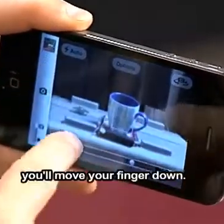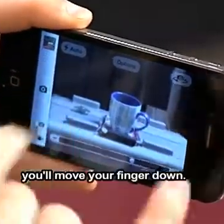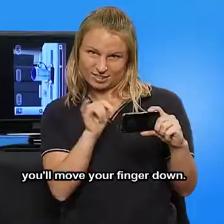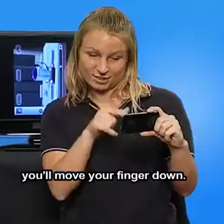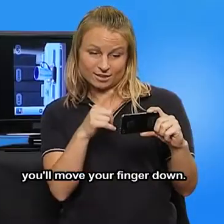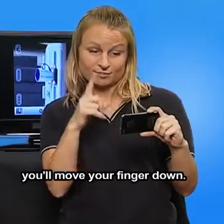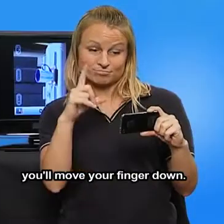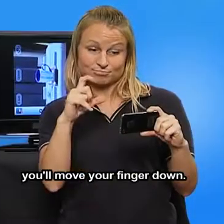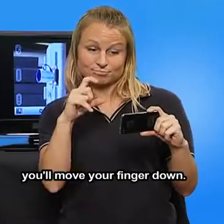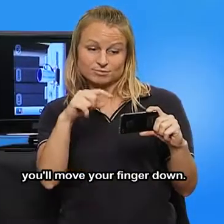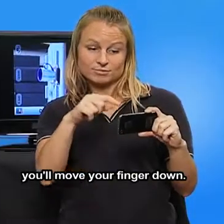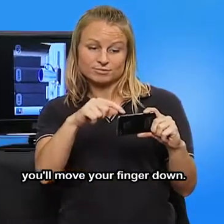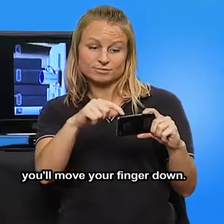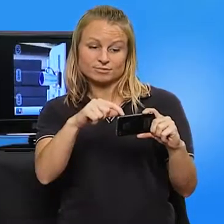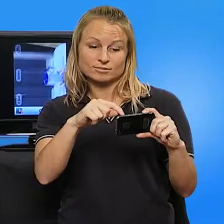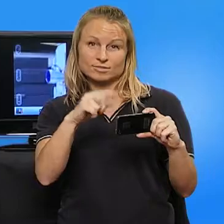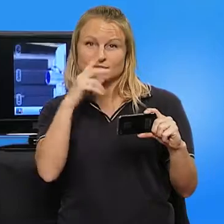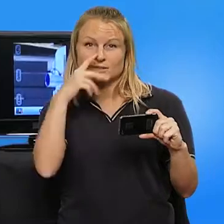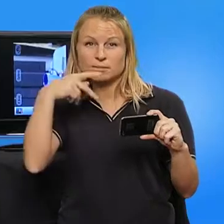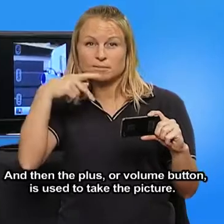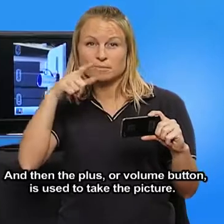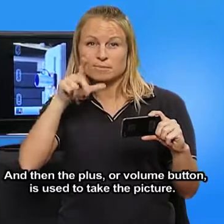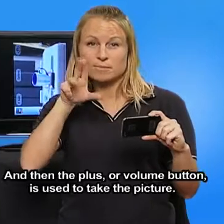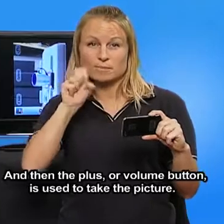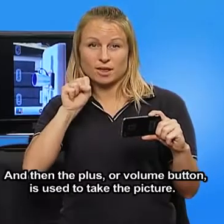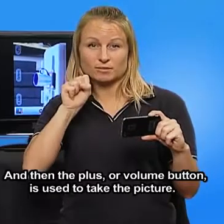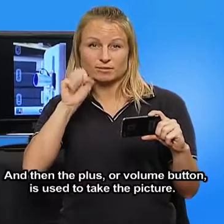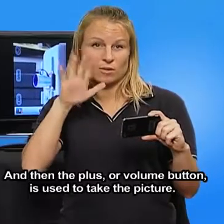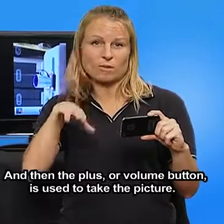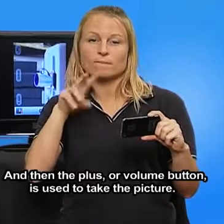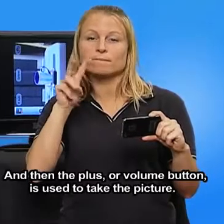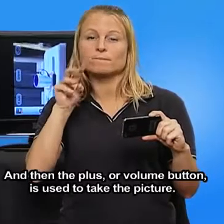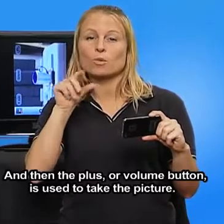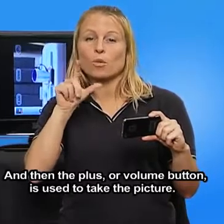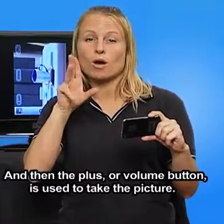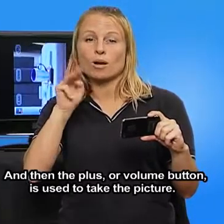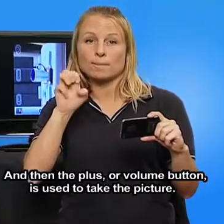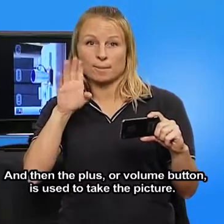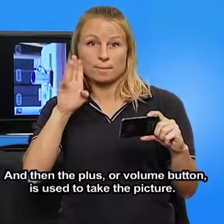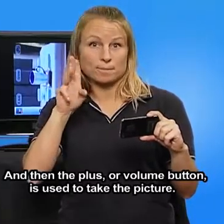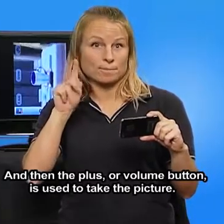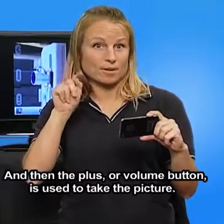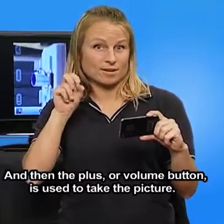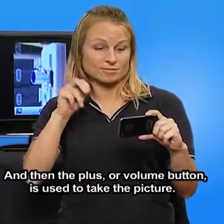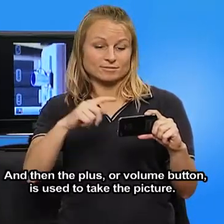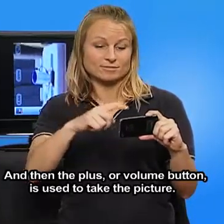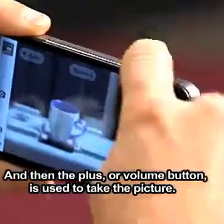you'll move your finger down, and then the plus or volume button is used to take the picture.